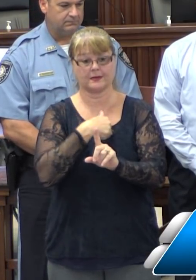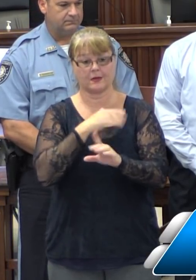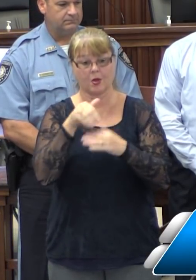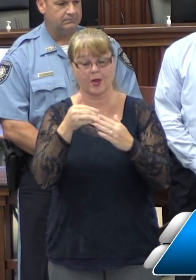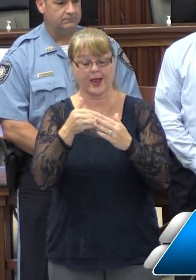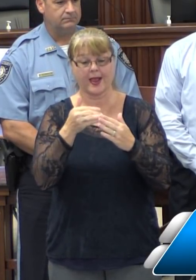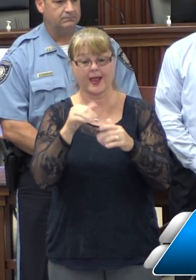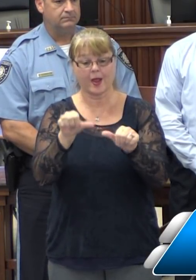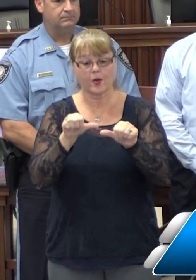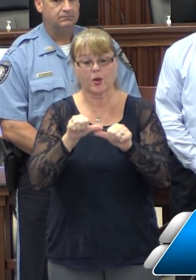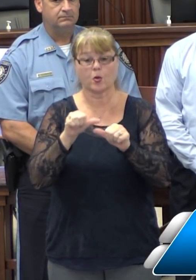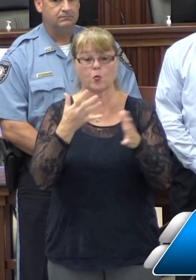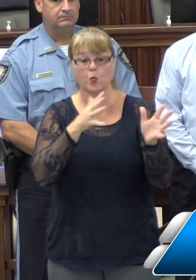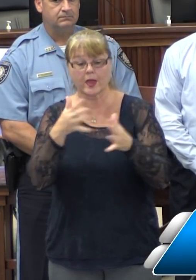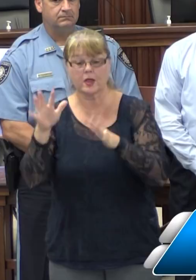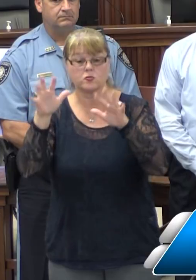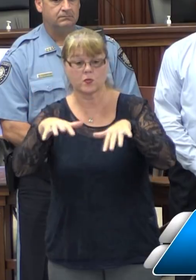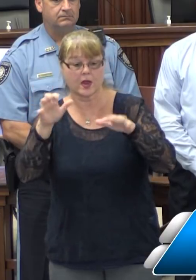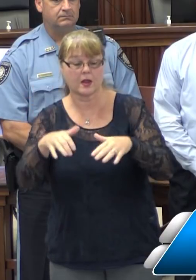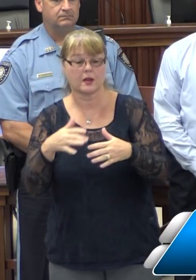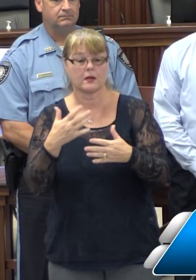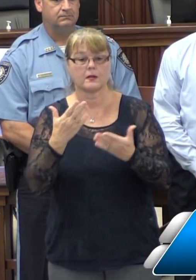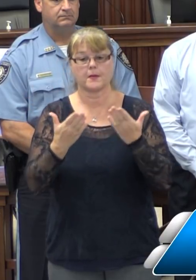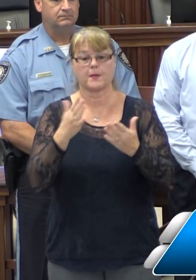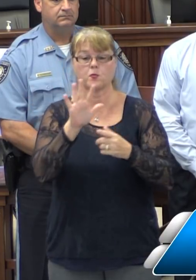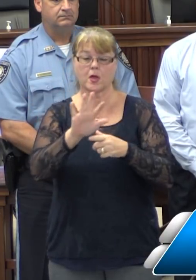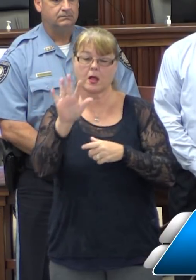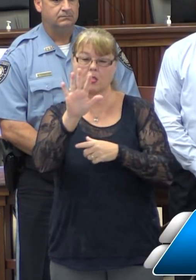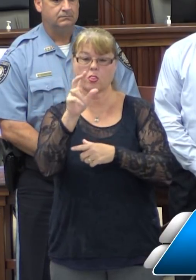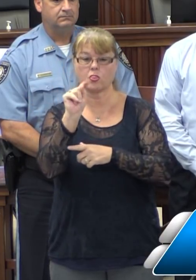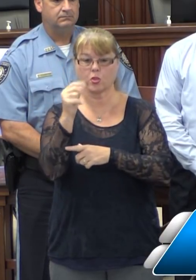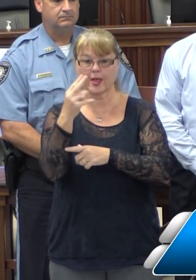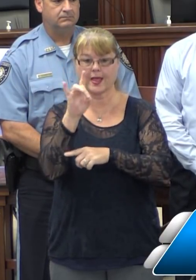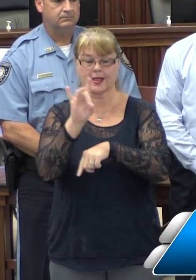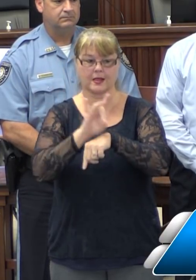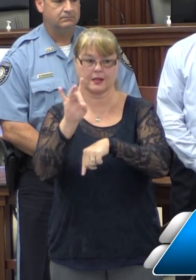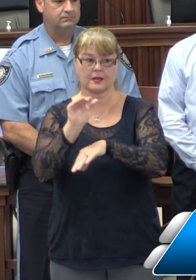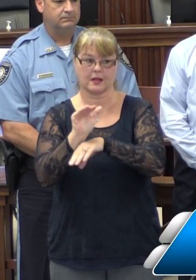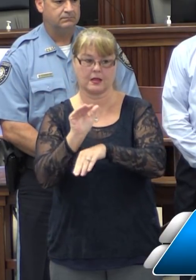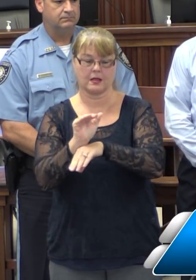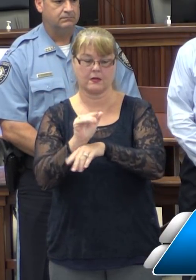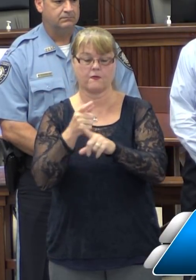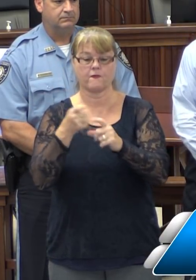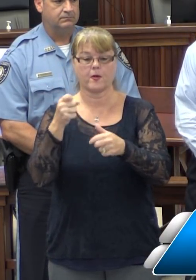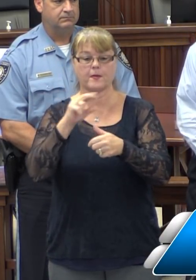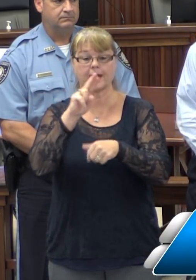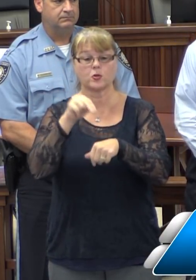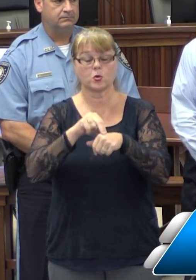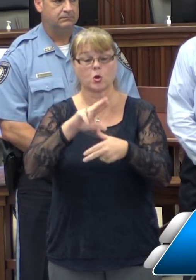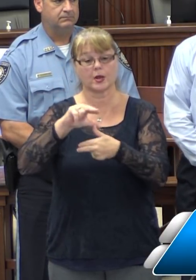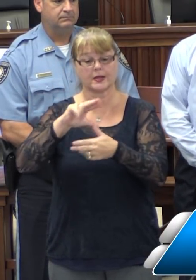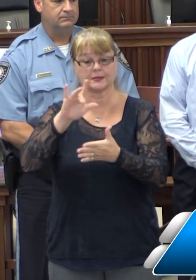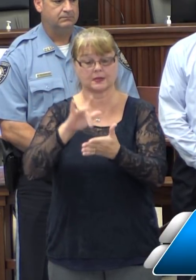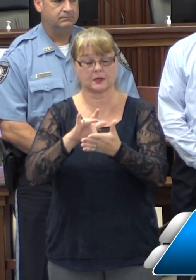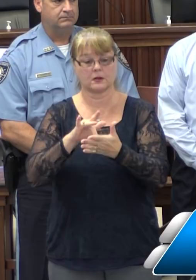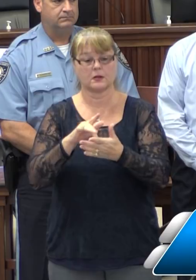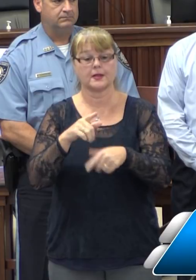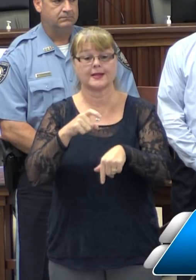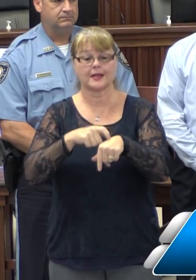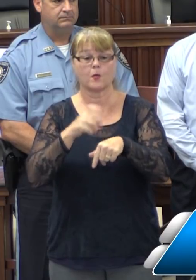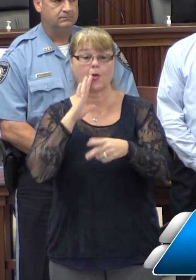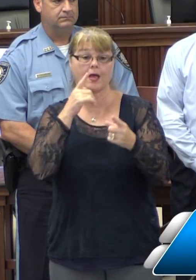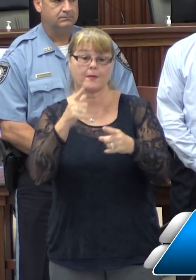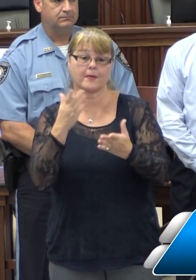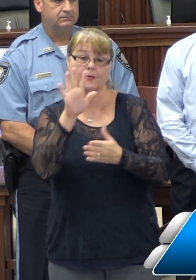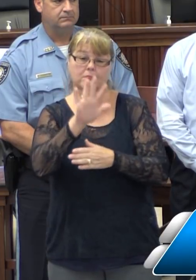it's wind or rain, it looks to be around Thursday at 8 p.m., according to the National Hurricane Center. The most likely time would be